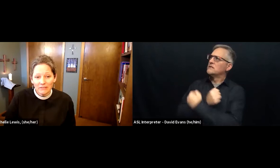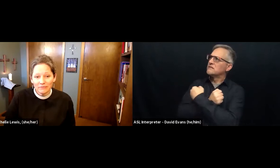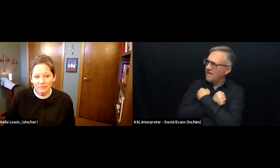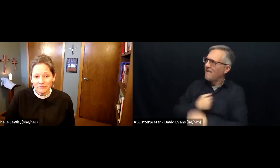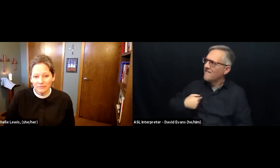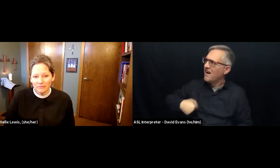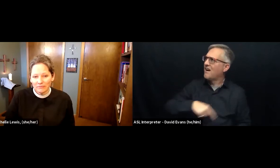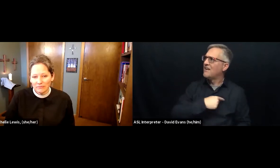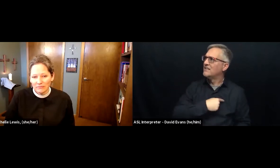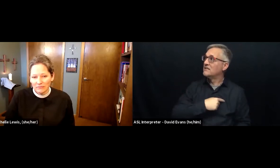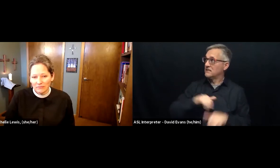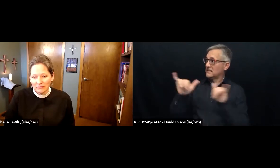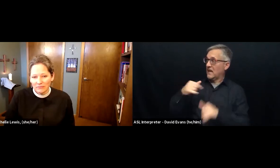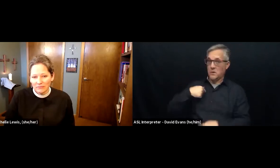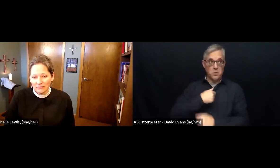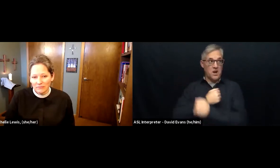often.